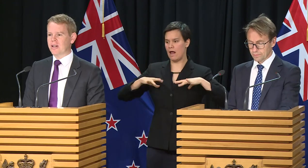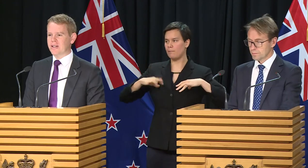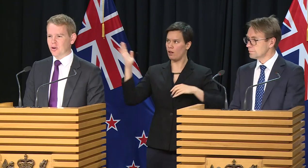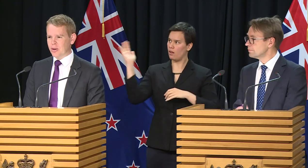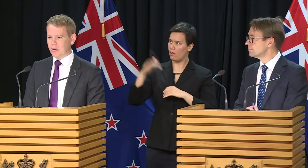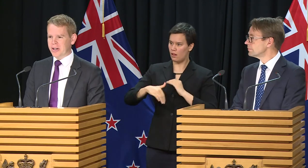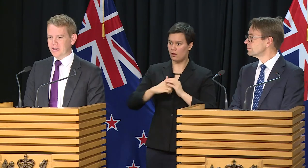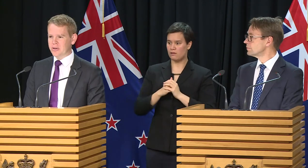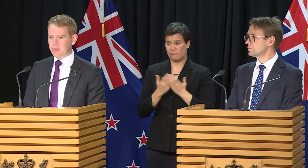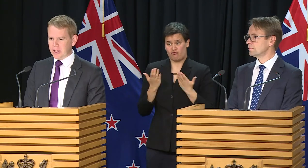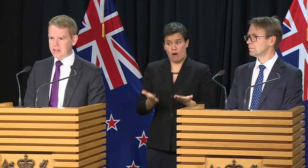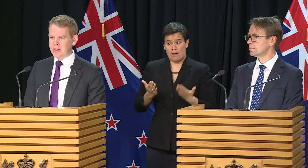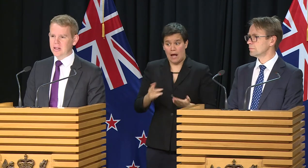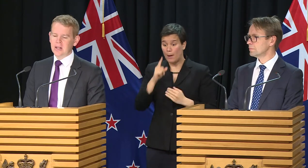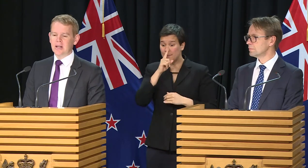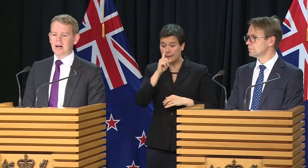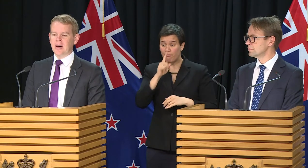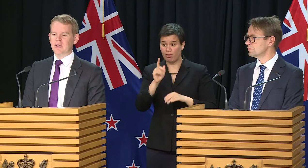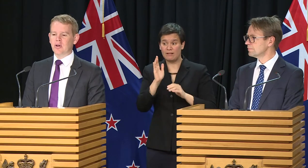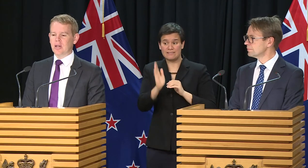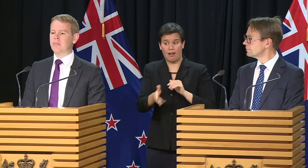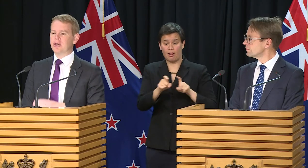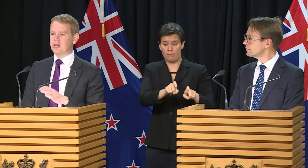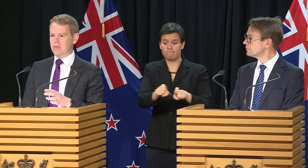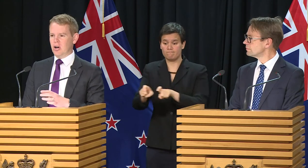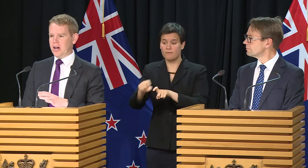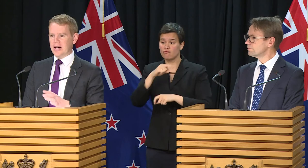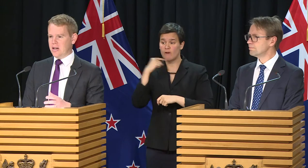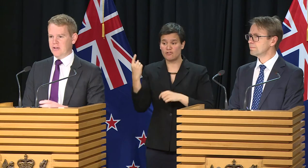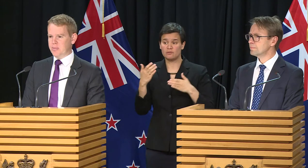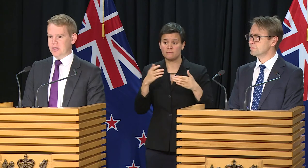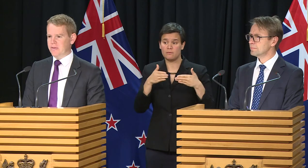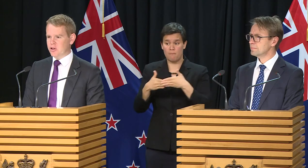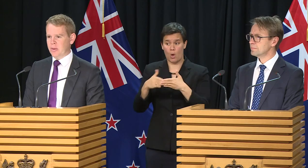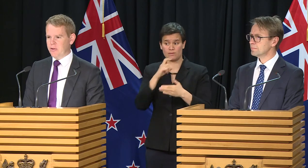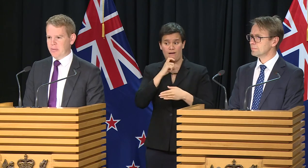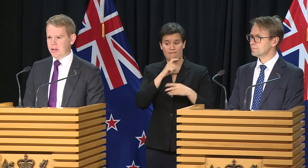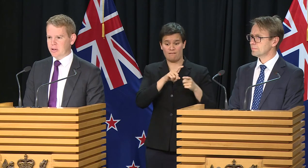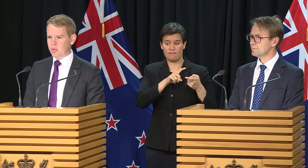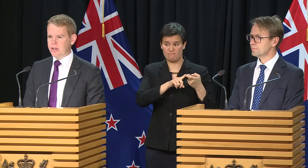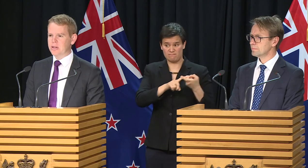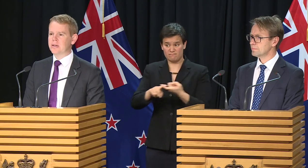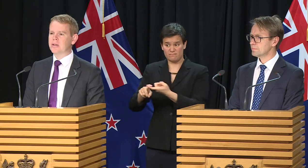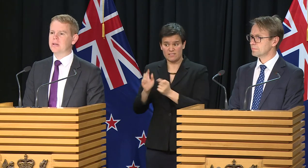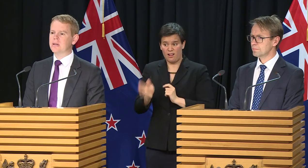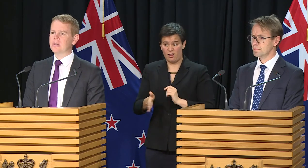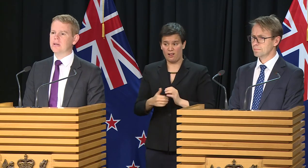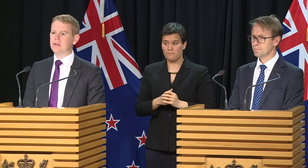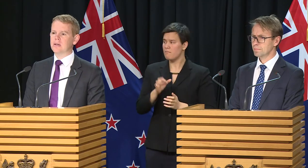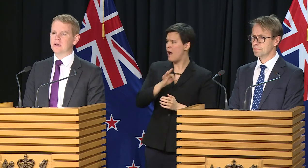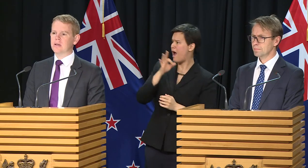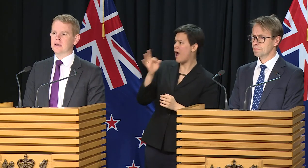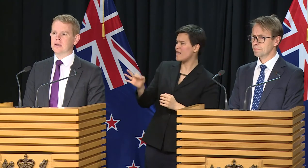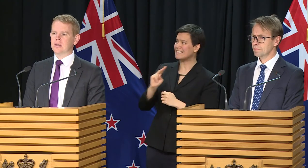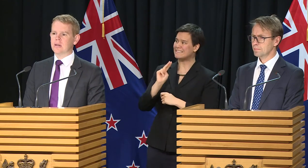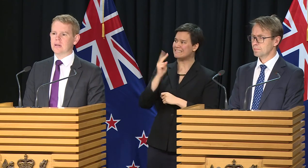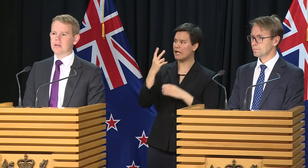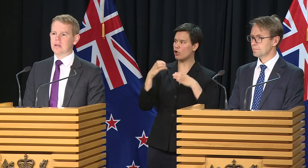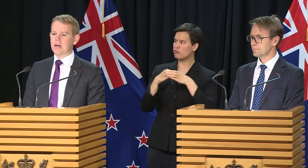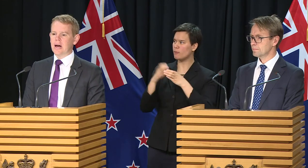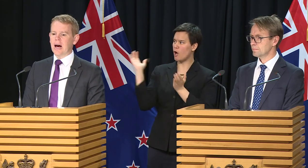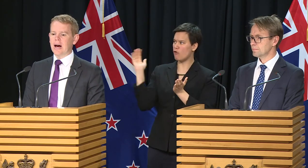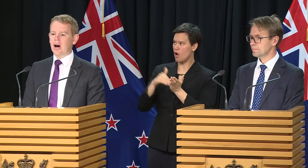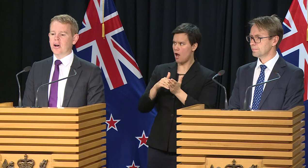who are currently occupying those spaces. So it's a bit, I can't give a specific time frame at this point. How big is that tranche that's due to